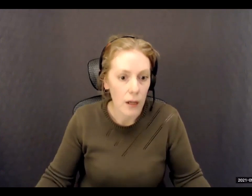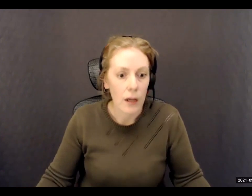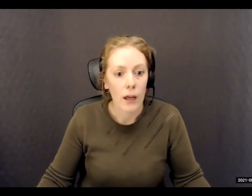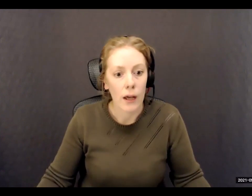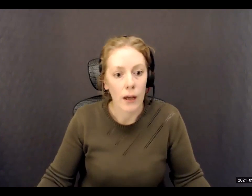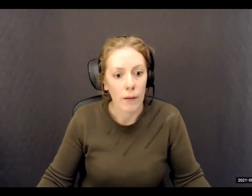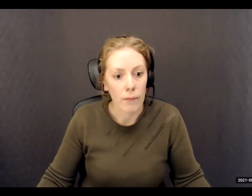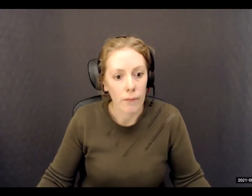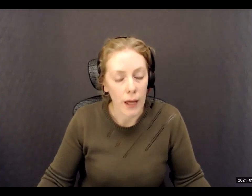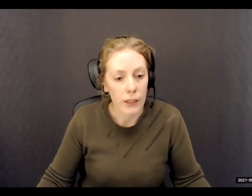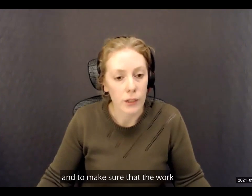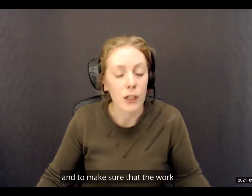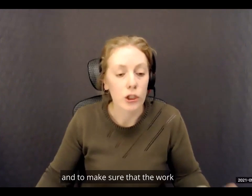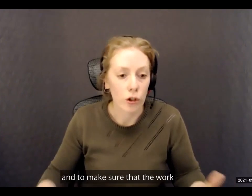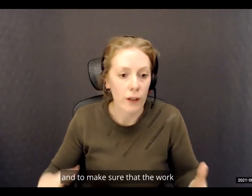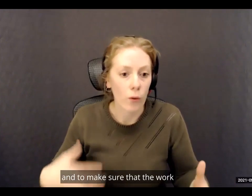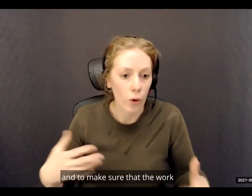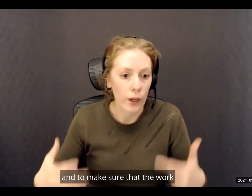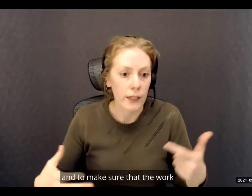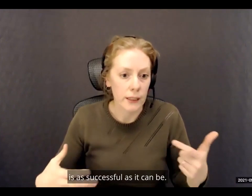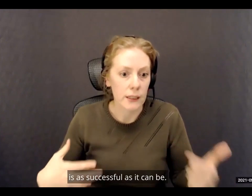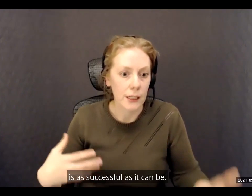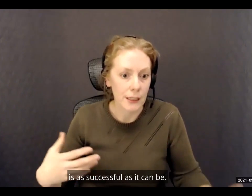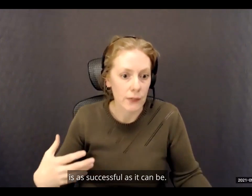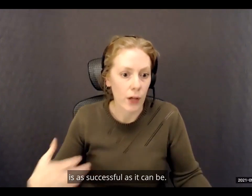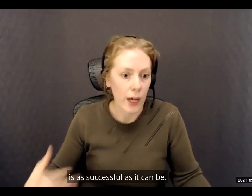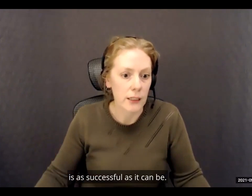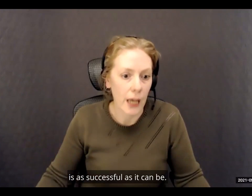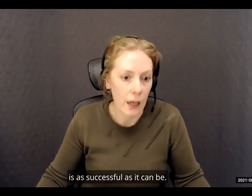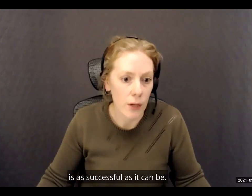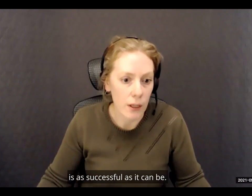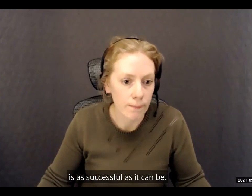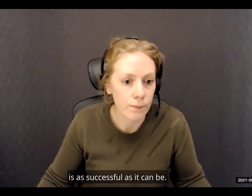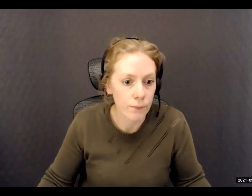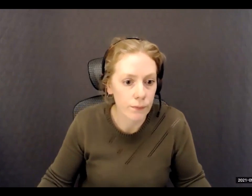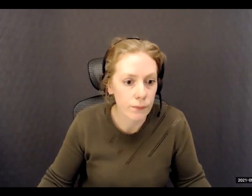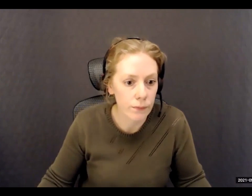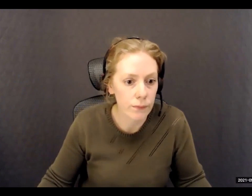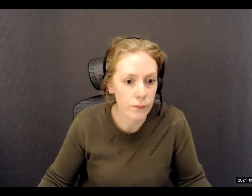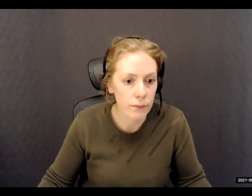on, and to make sure that the work is as successful as it can be.